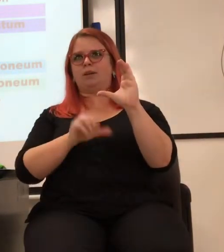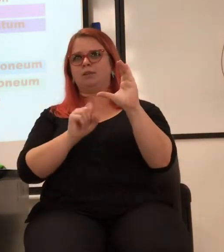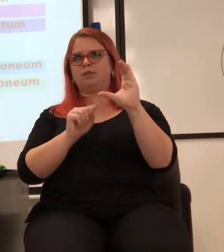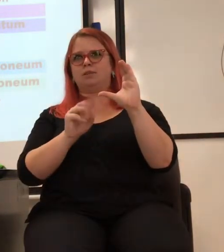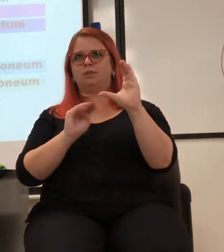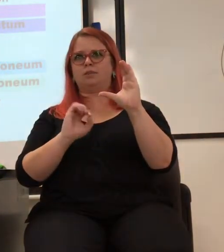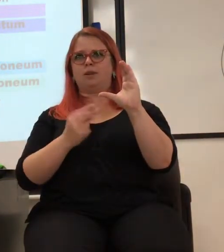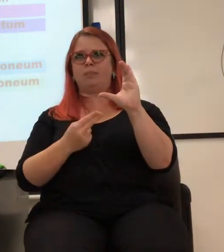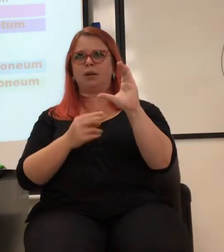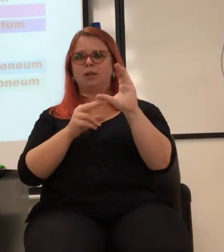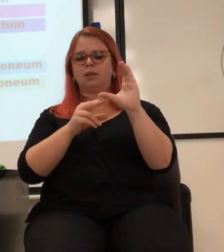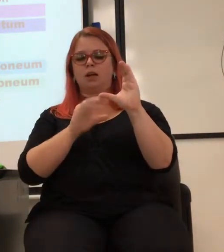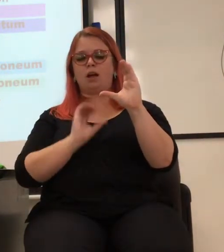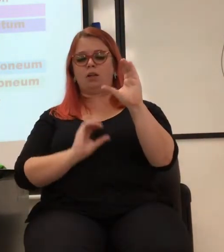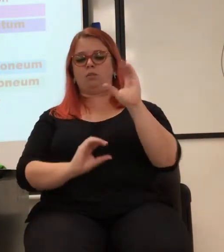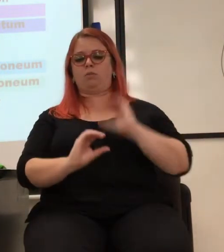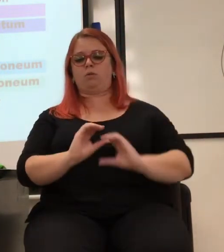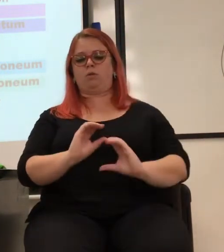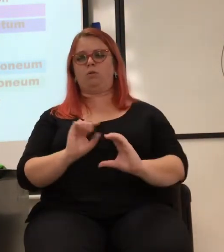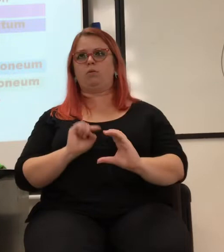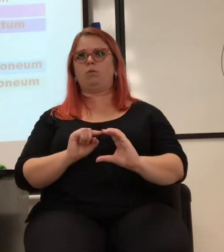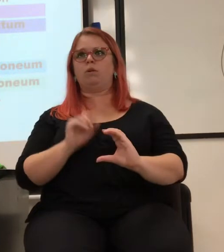And right below the stomach, you got the